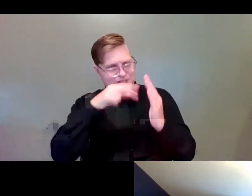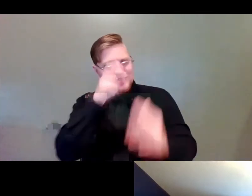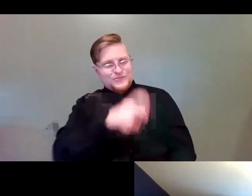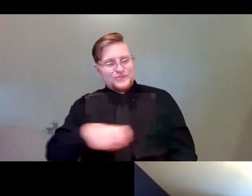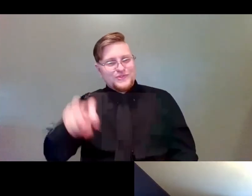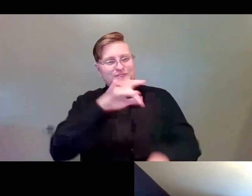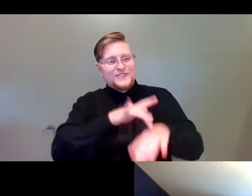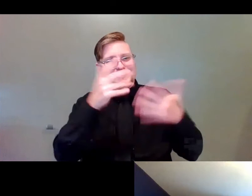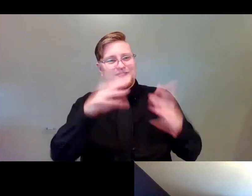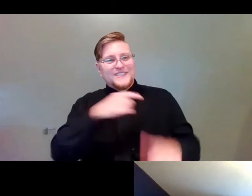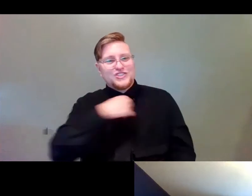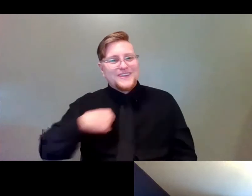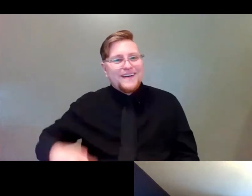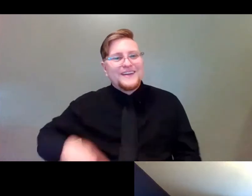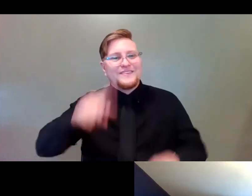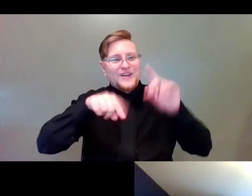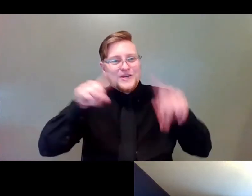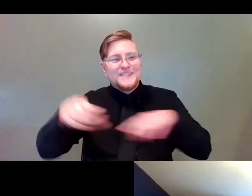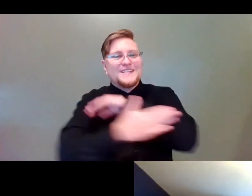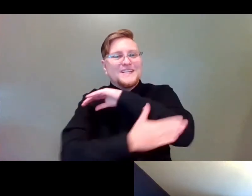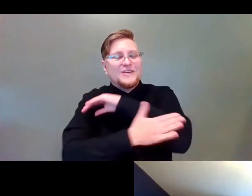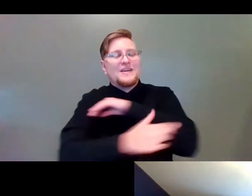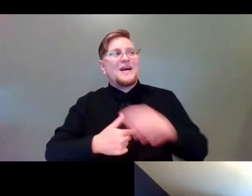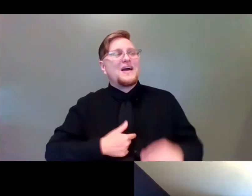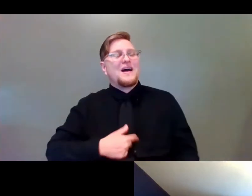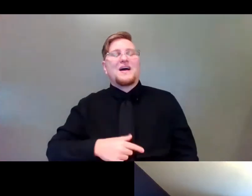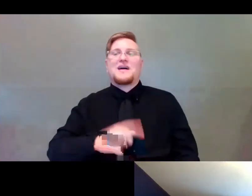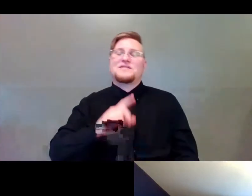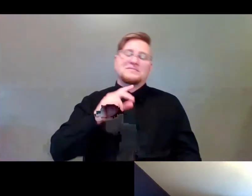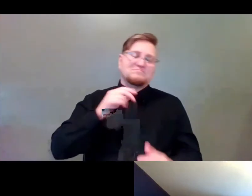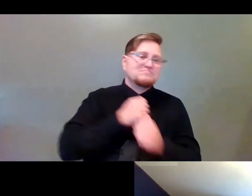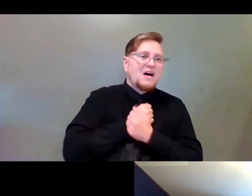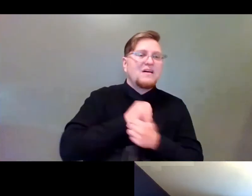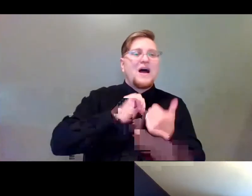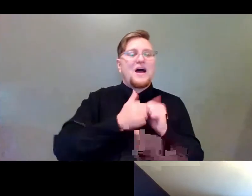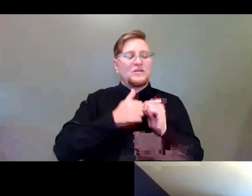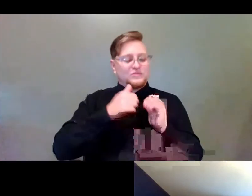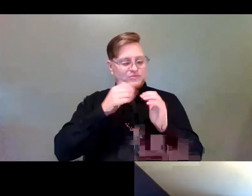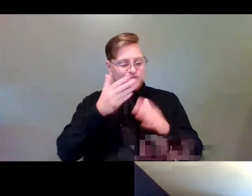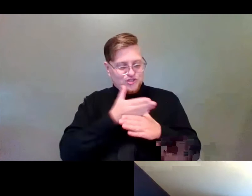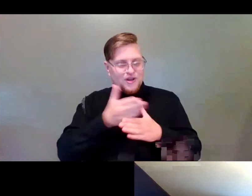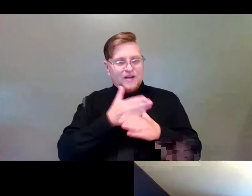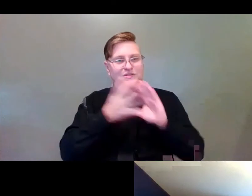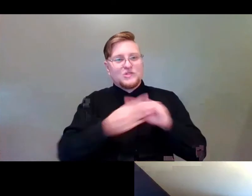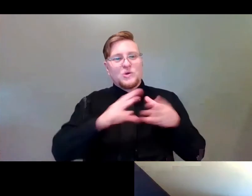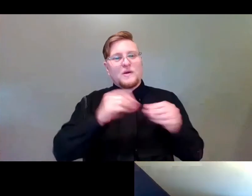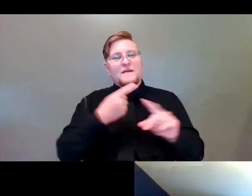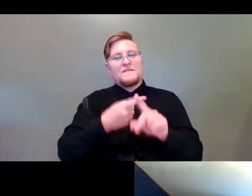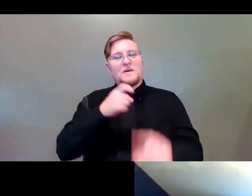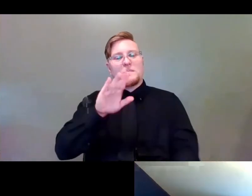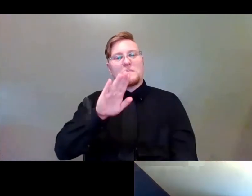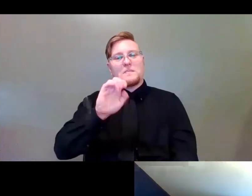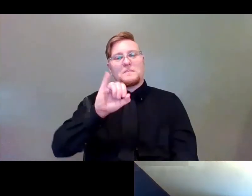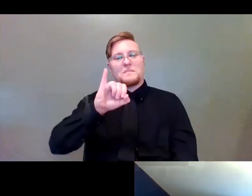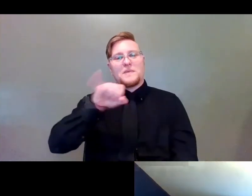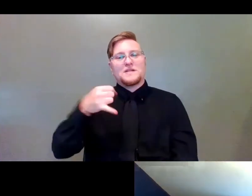different countries, and I loved how you shared about the Beijing Women's Conference and how that was so important in your story. What advice do you